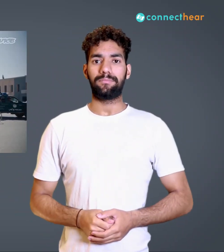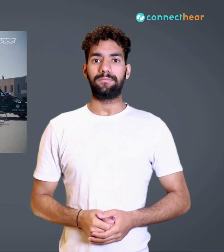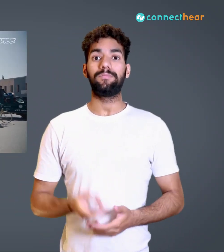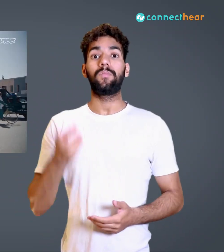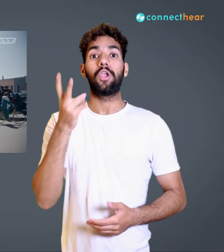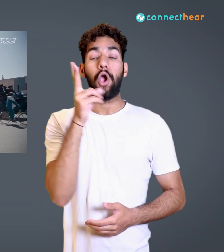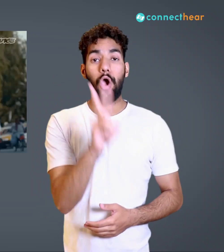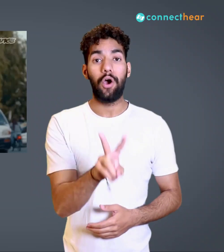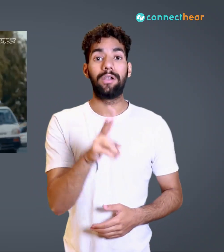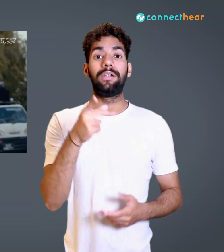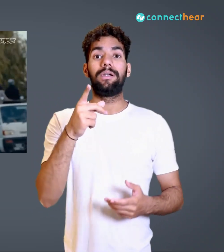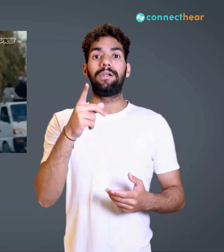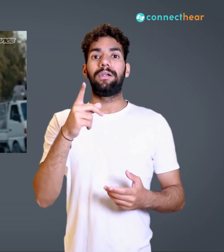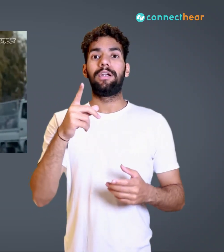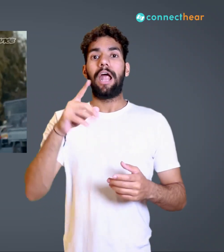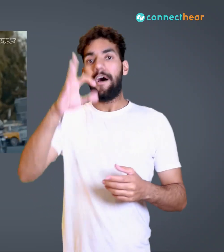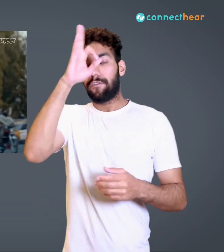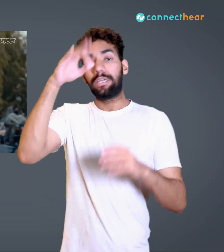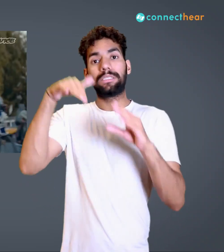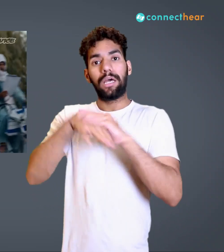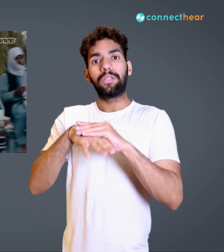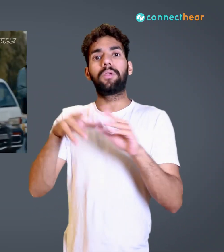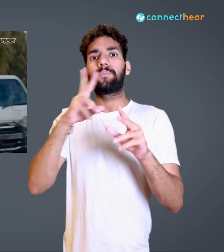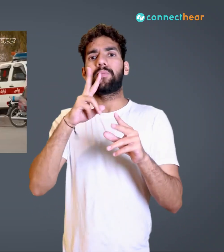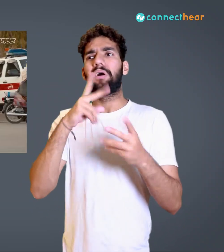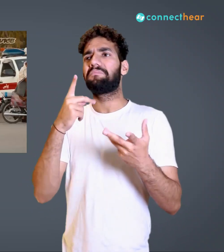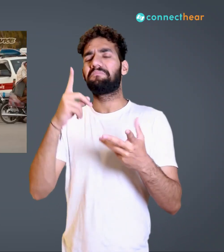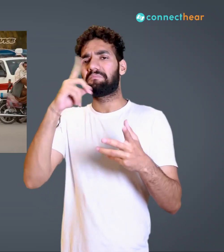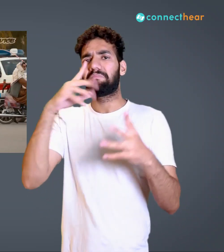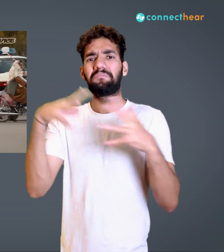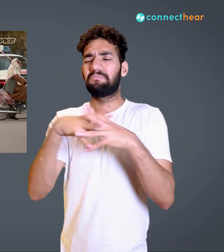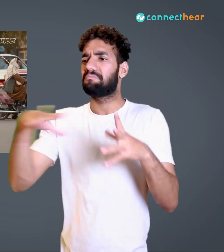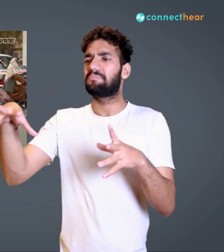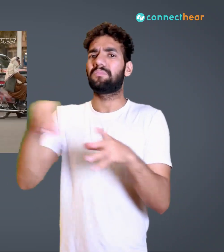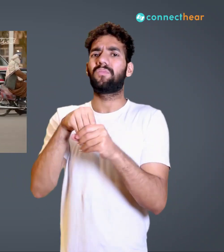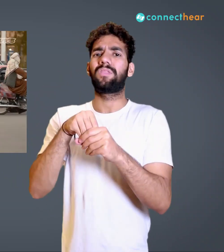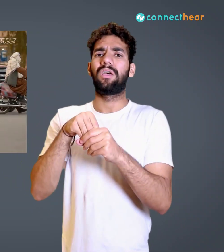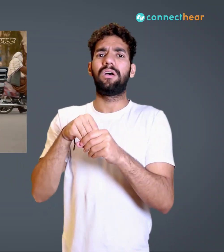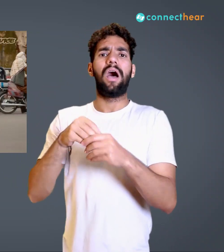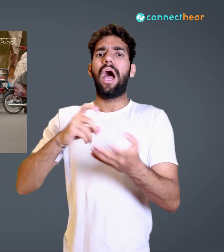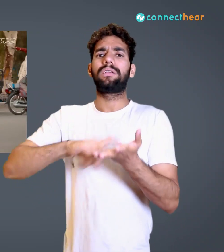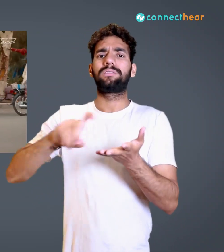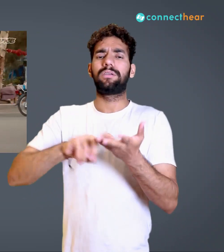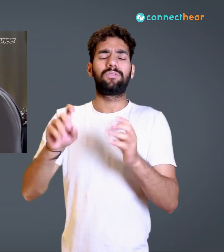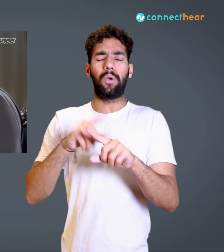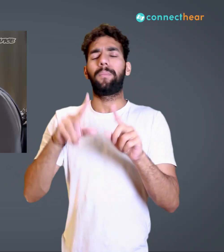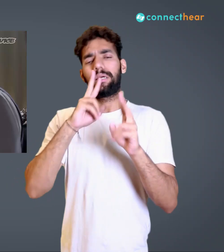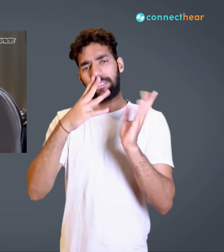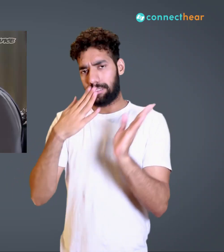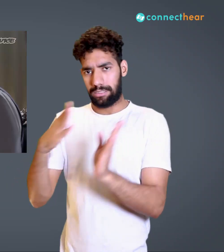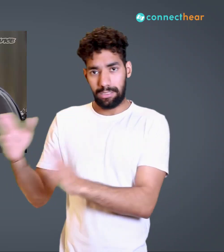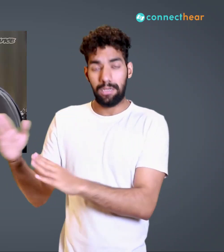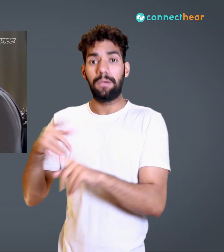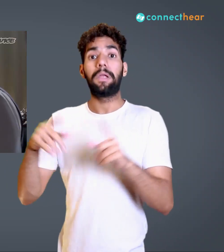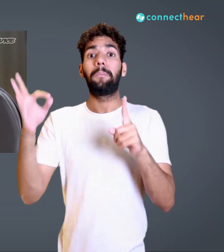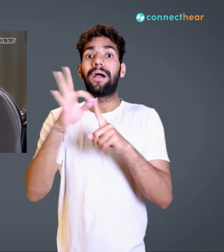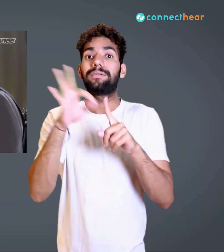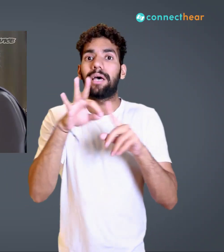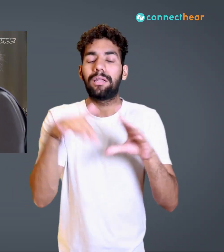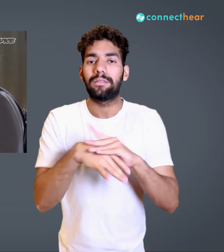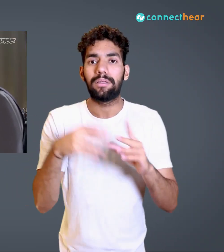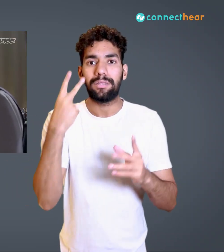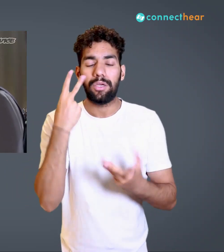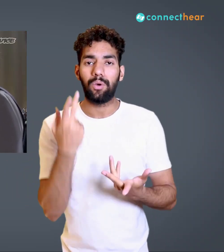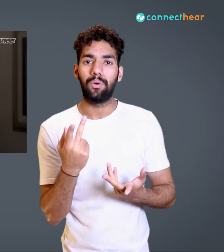Khan says the dire situation for women in Afghanistan will not benefit from the world's isolation. But what about the women in his